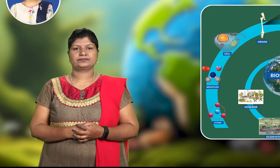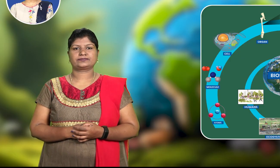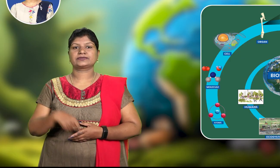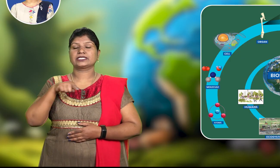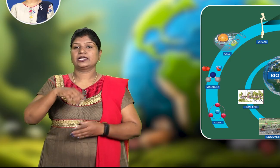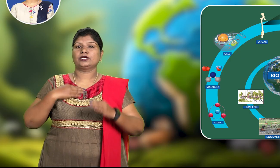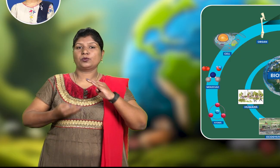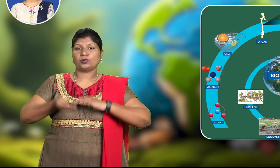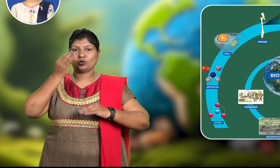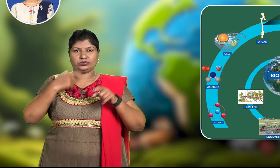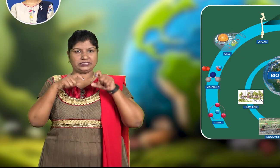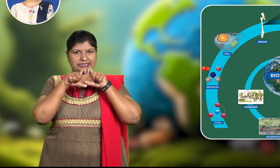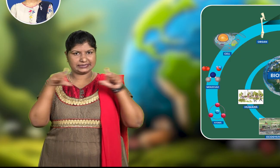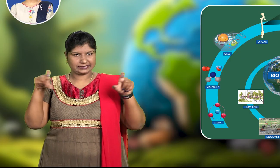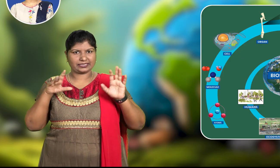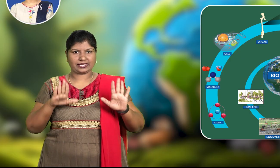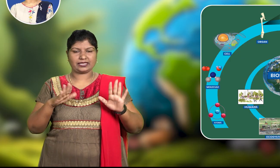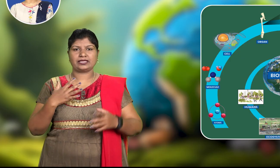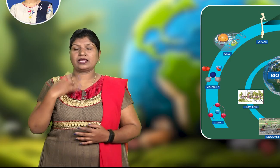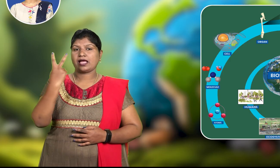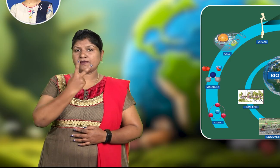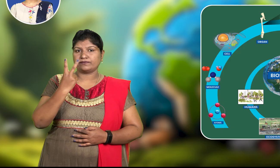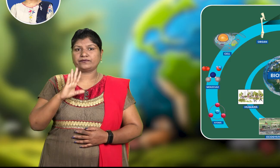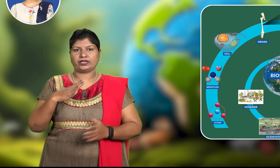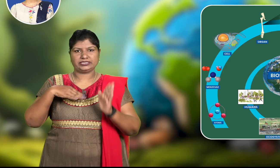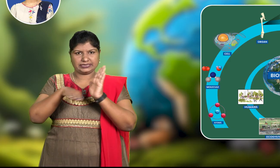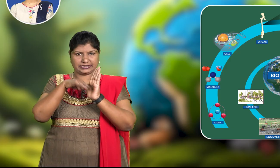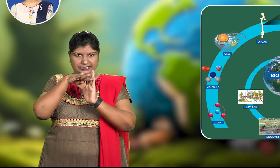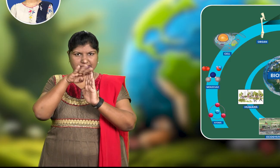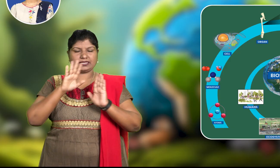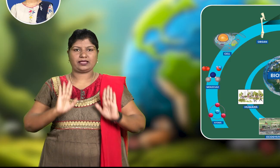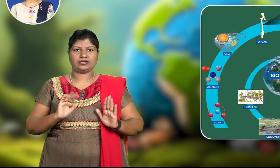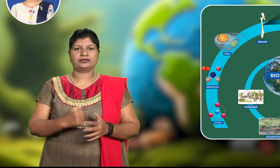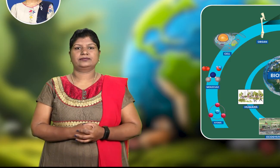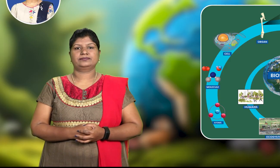The most clearly identifiable levels are